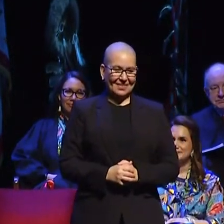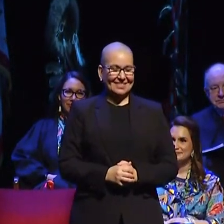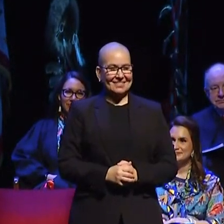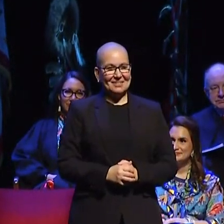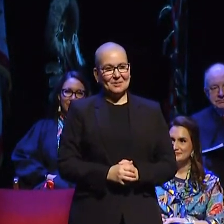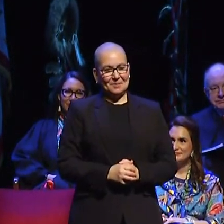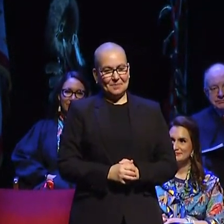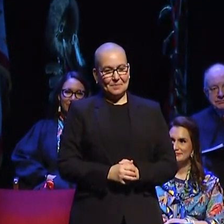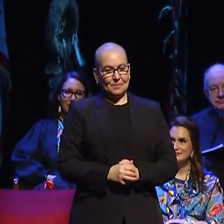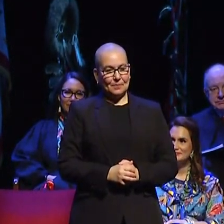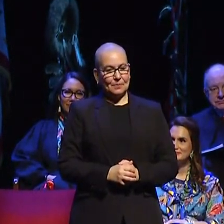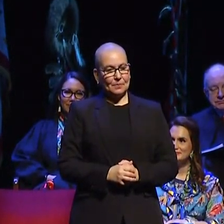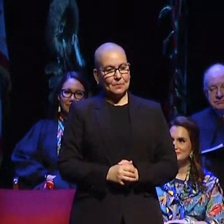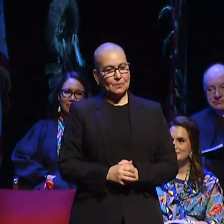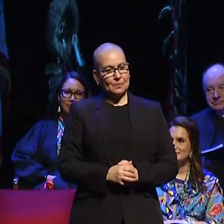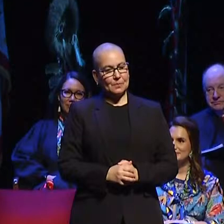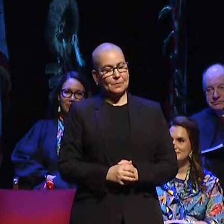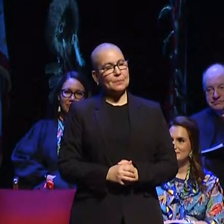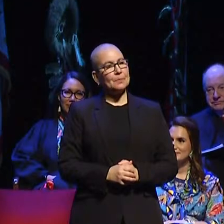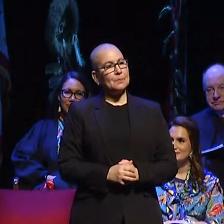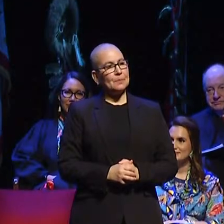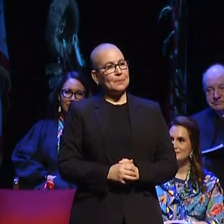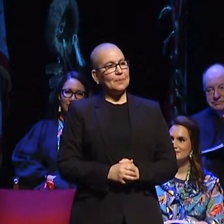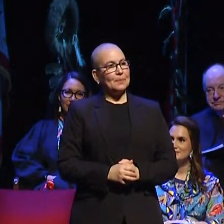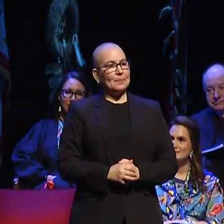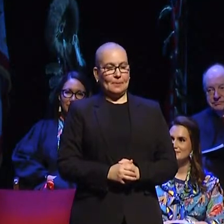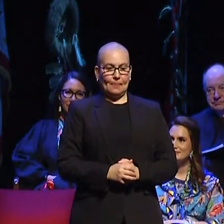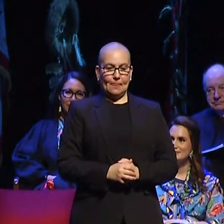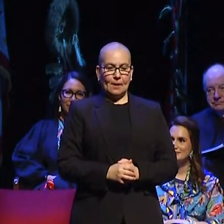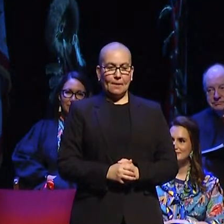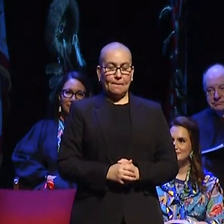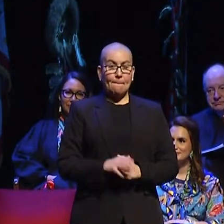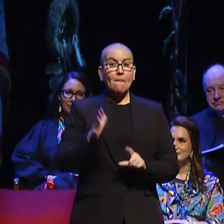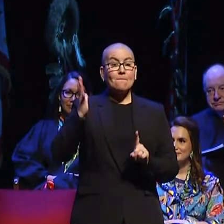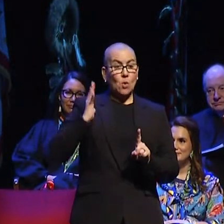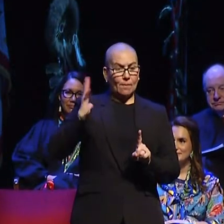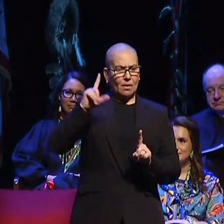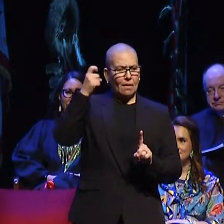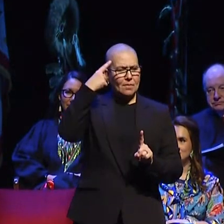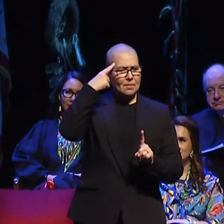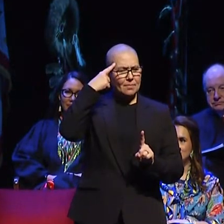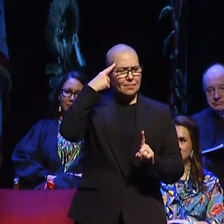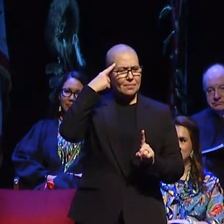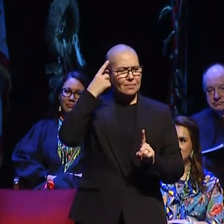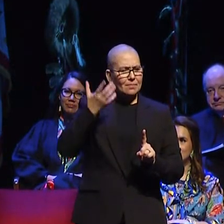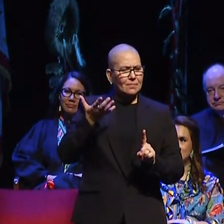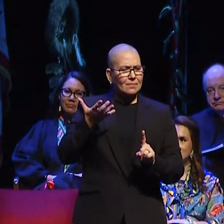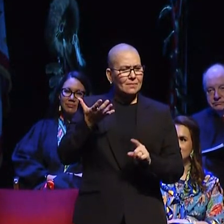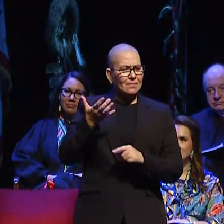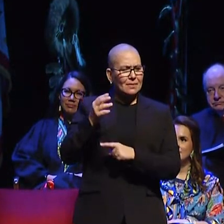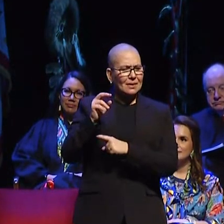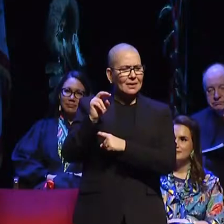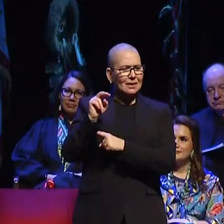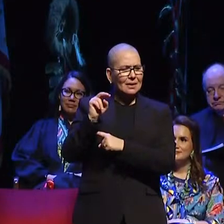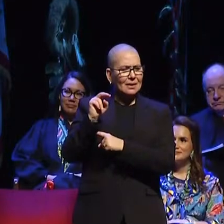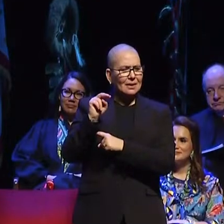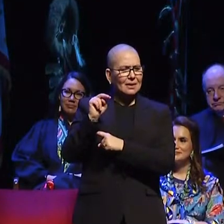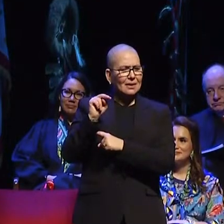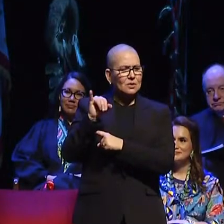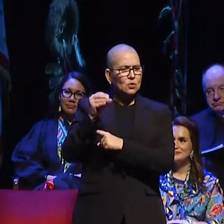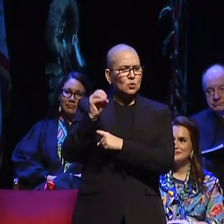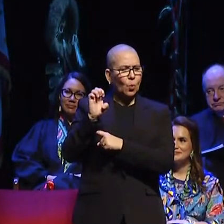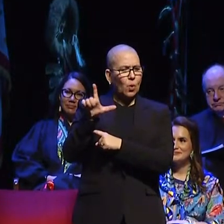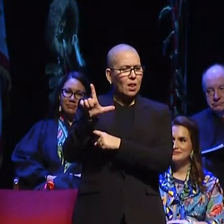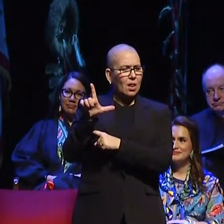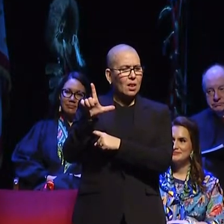Also, I'd like to say, former Governor Al Quie's son, Joel, is here. Those of you who go back, I would just ask you, go